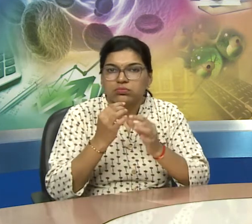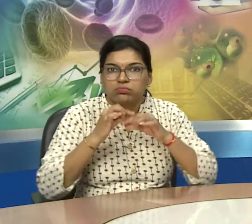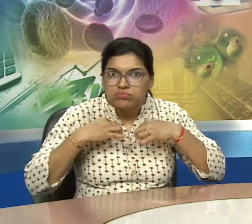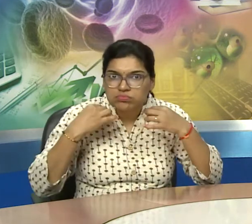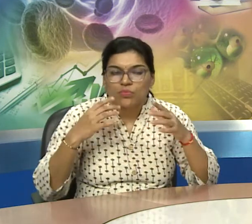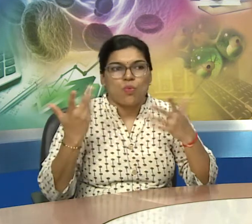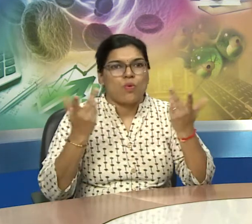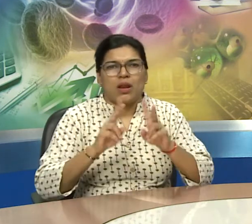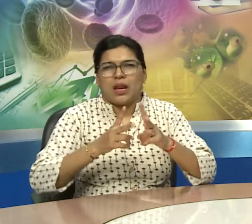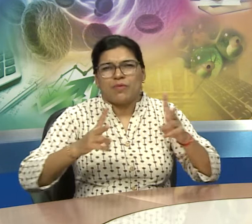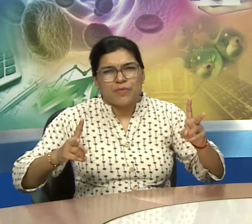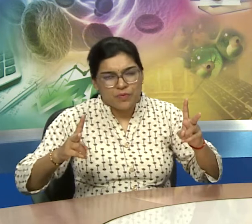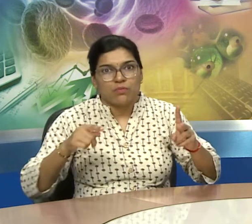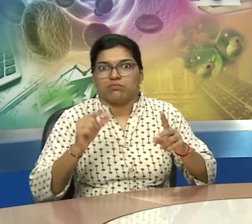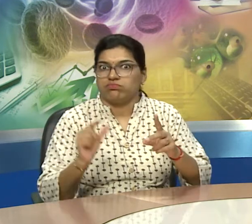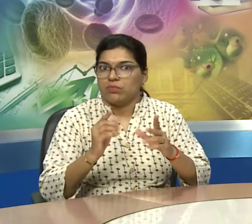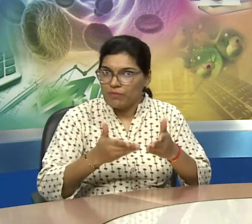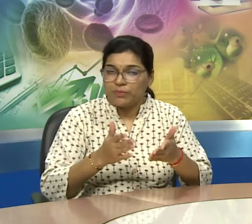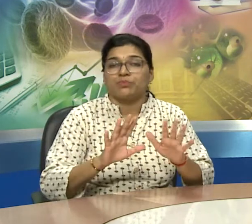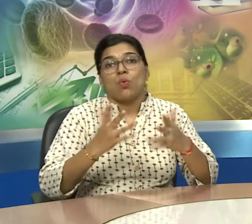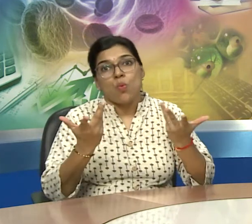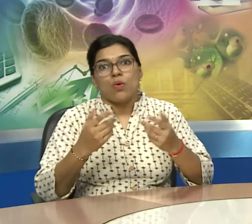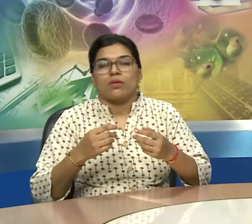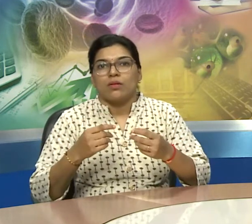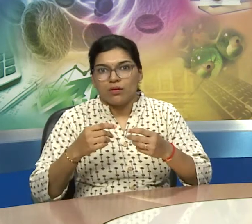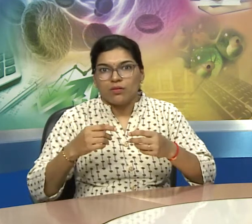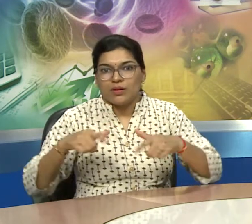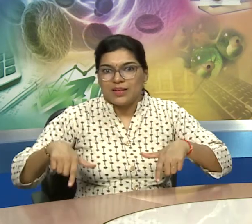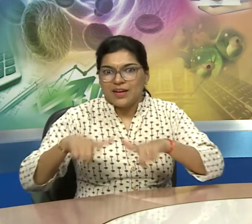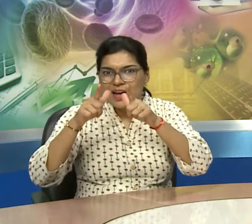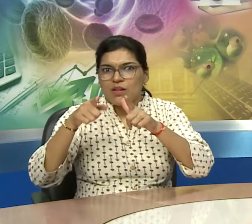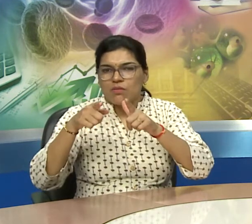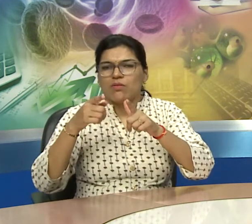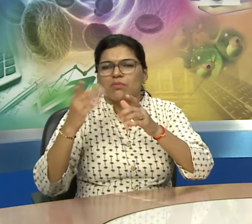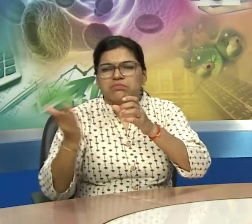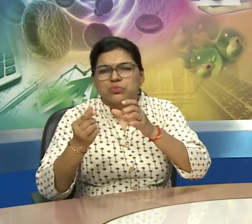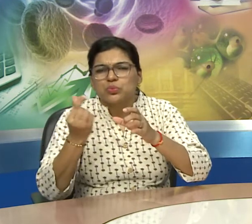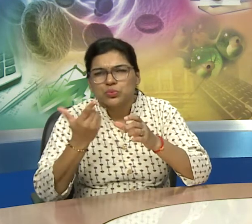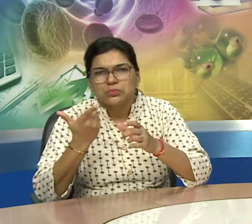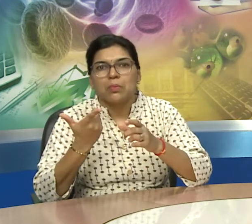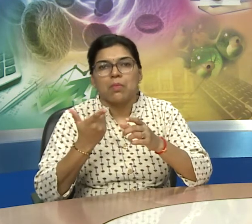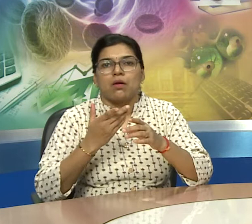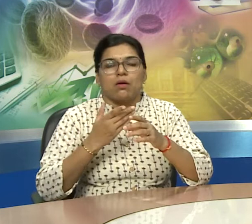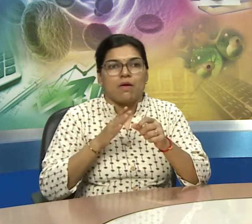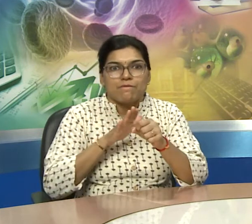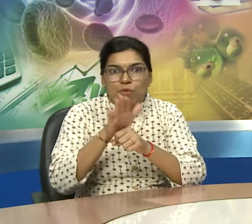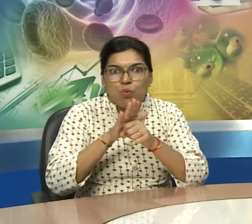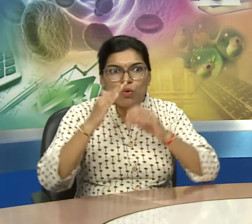taken away from the mines and different metals were taken away. And population